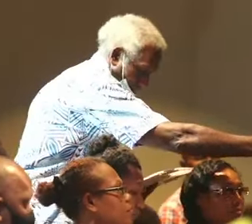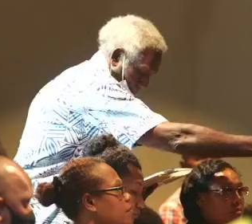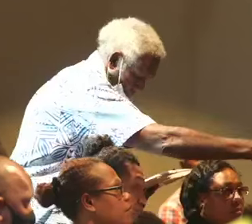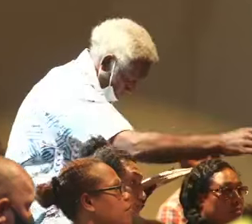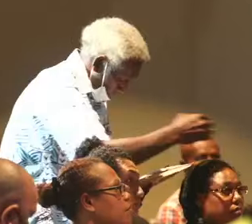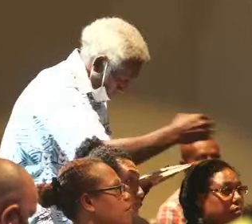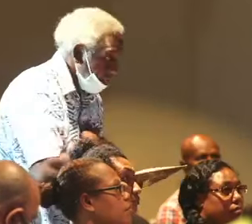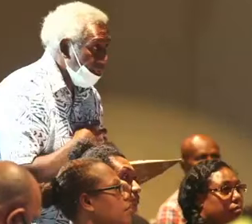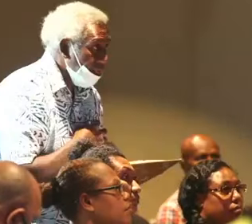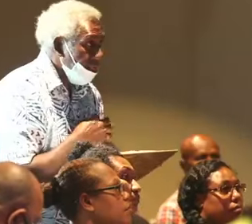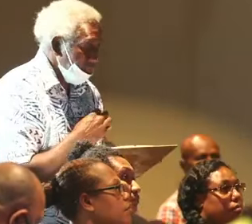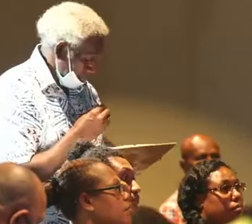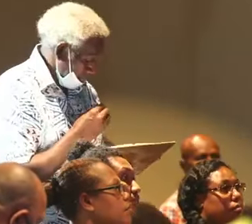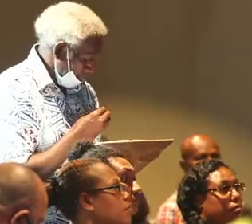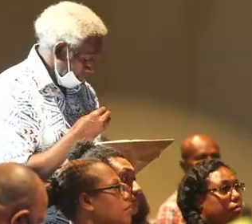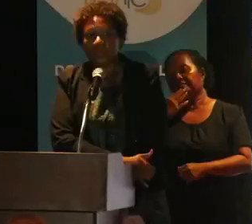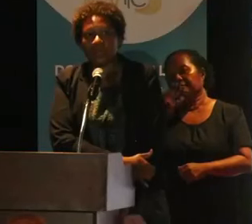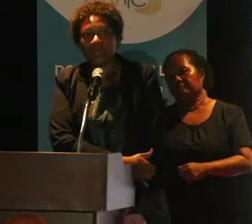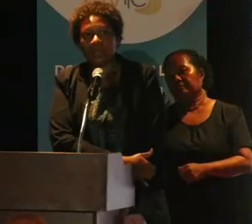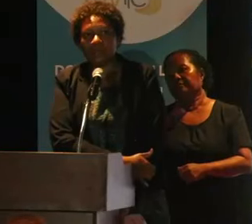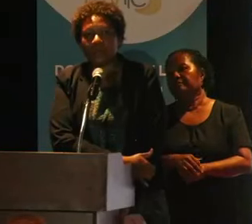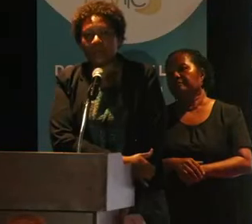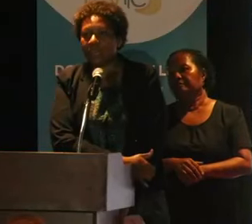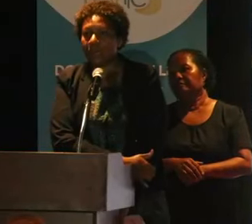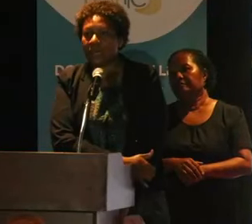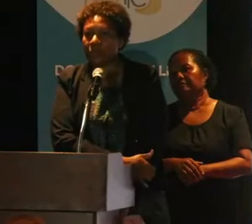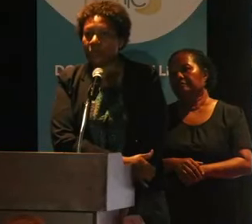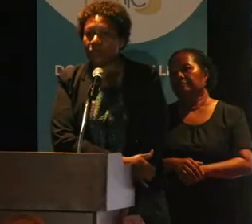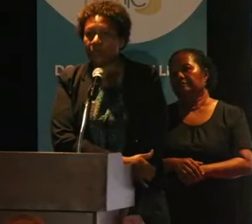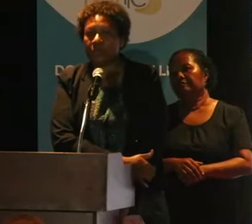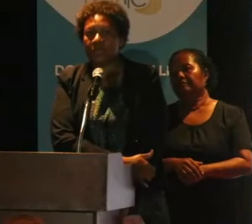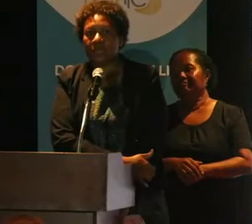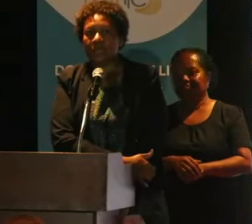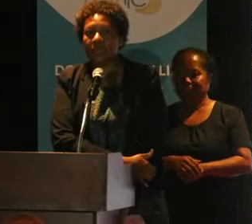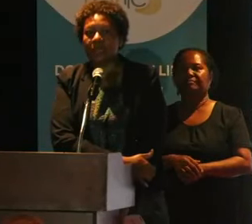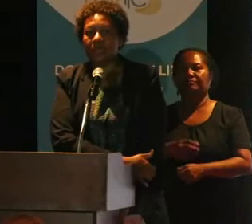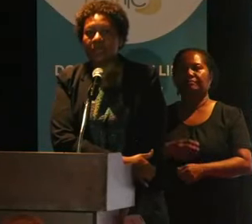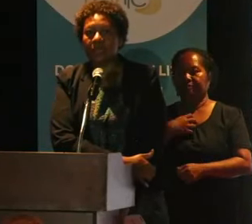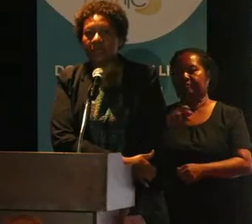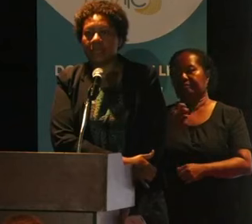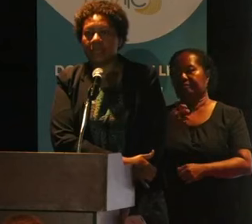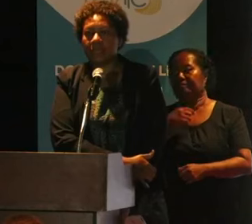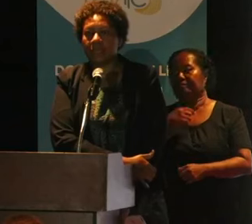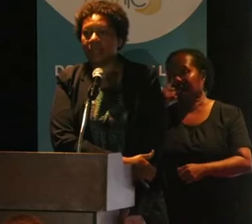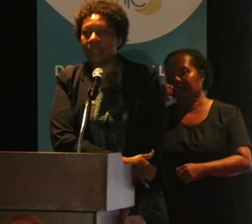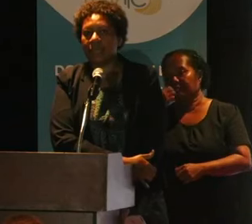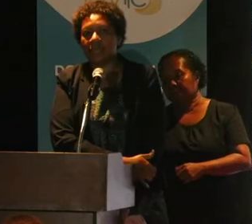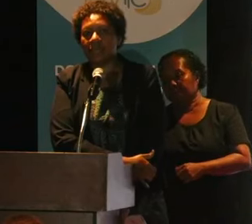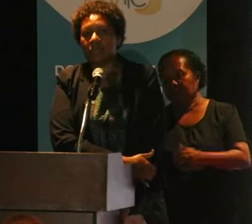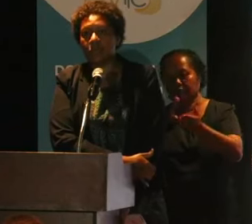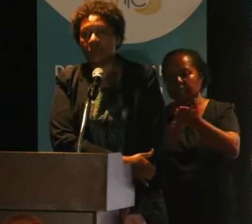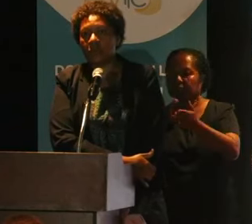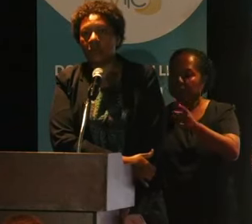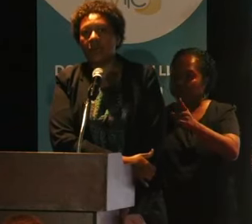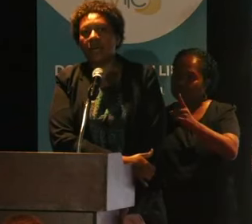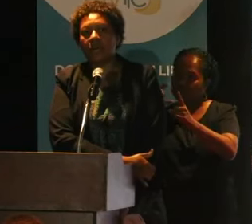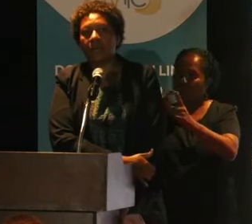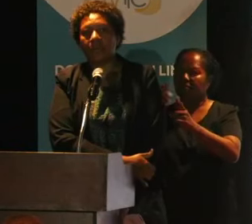Yeah, thank you. That's been a concern by a lot of people. Yes, NCDC has a NCD land tax